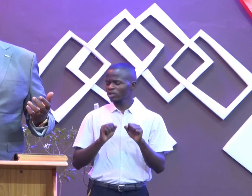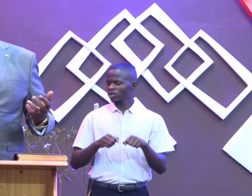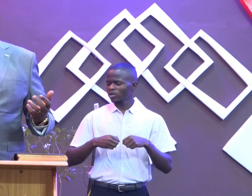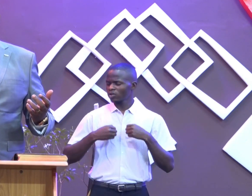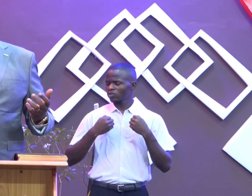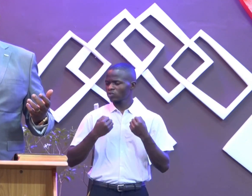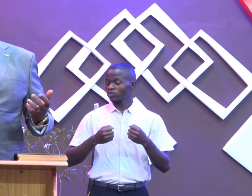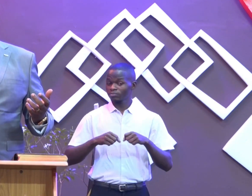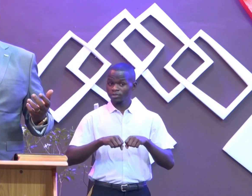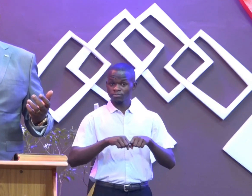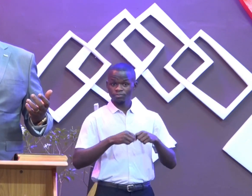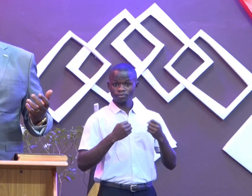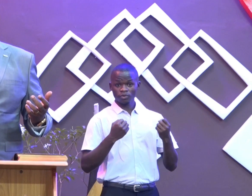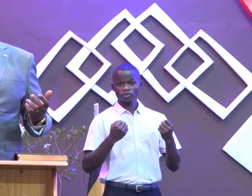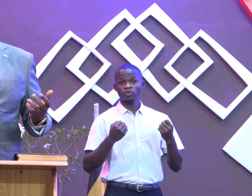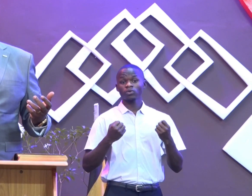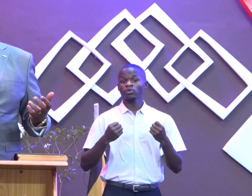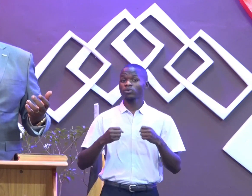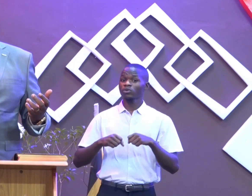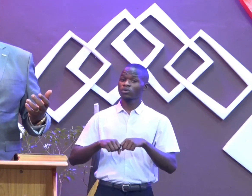that cannot be